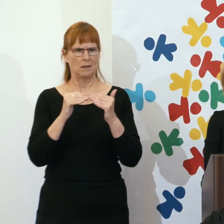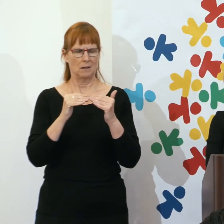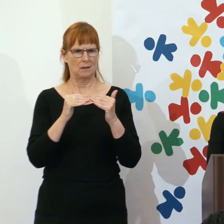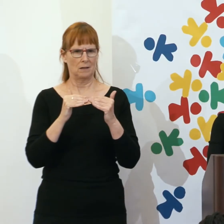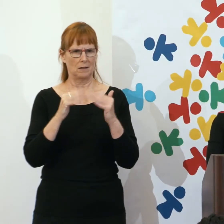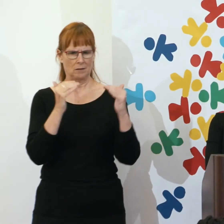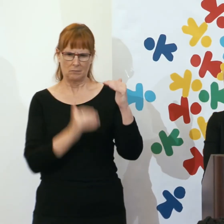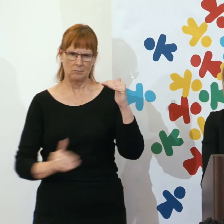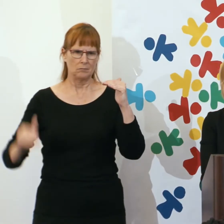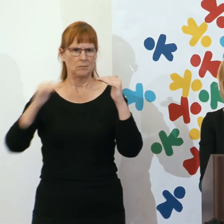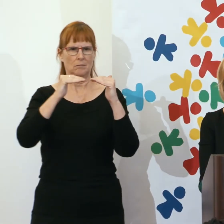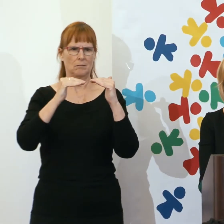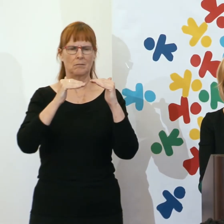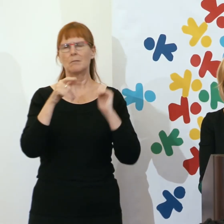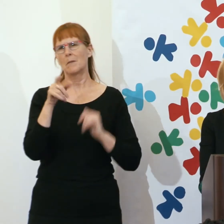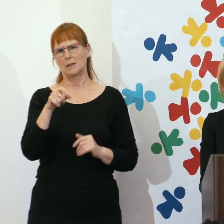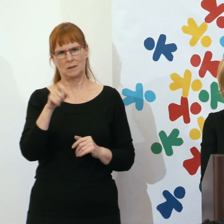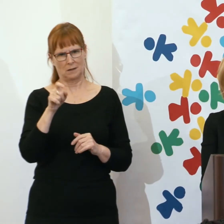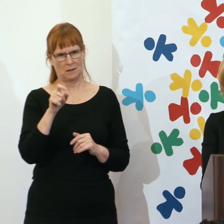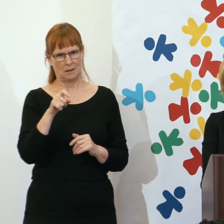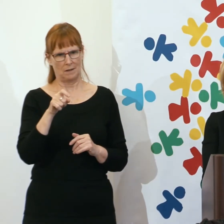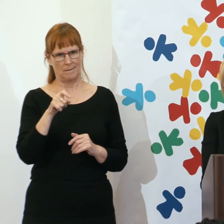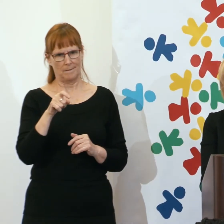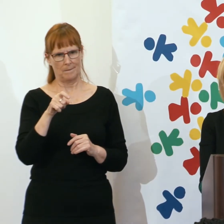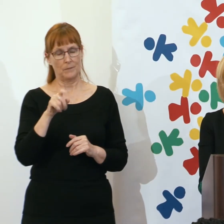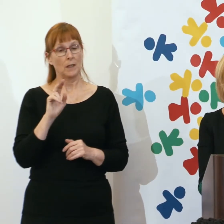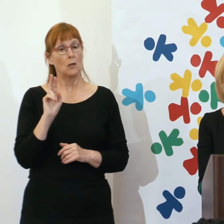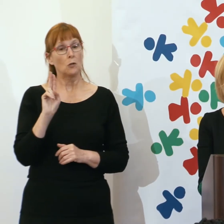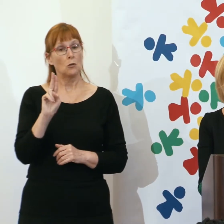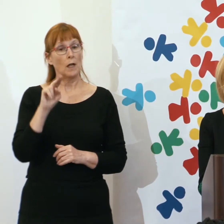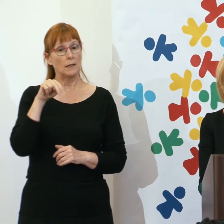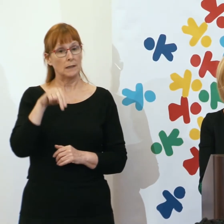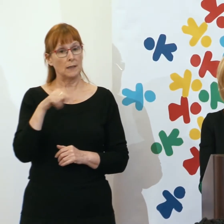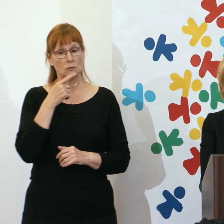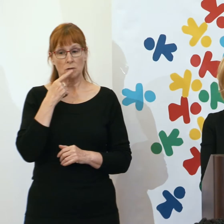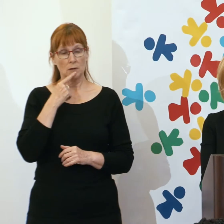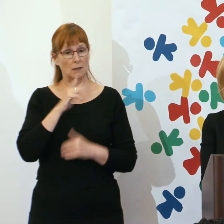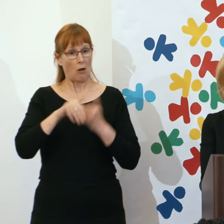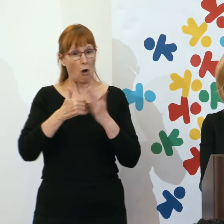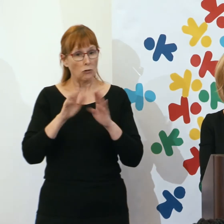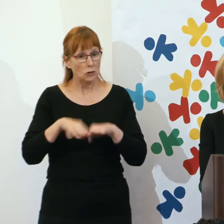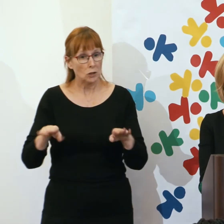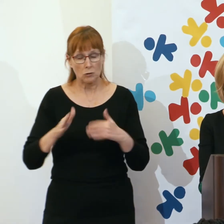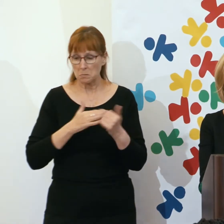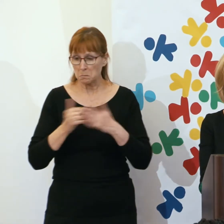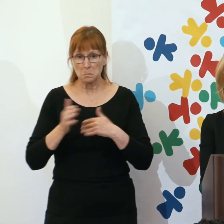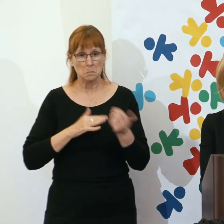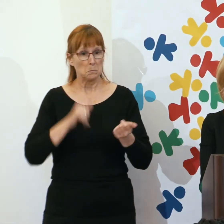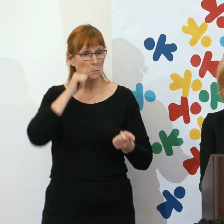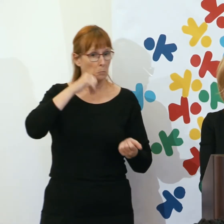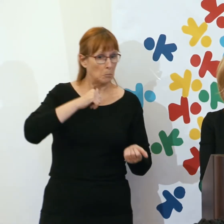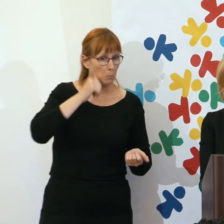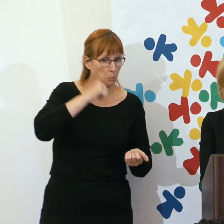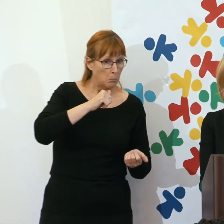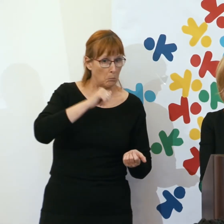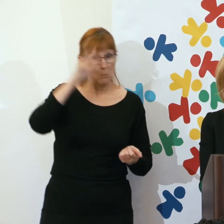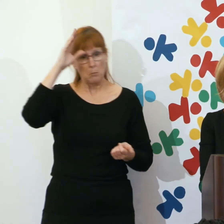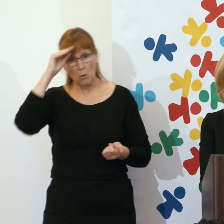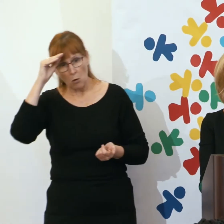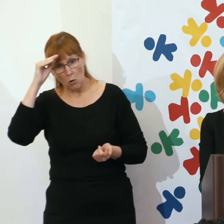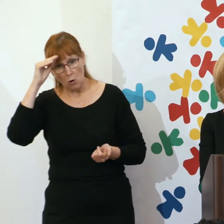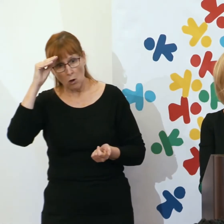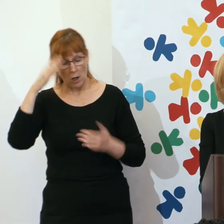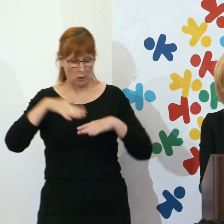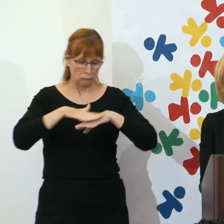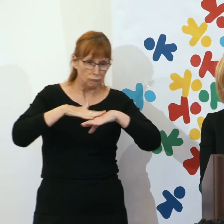And when they state that we will guarantee all children, regardless of gender, ethnicity, or ability, will be